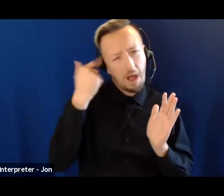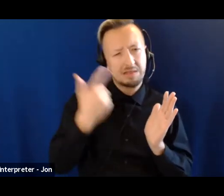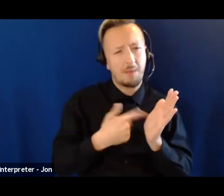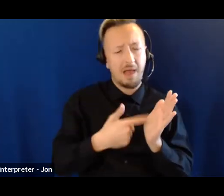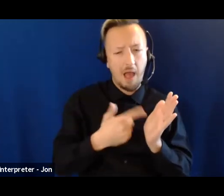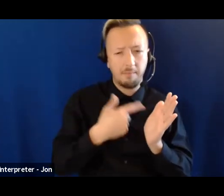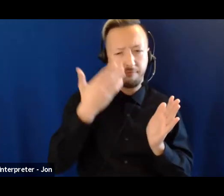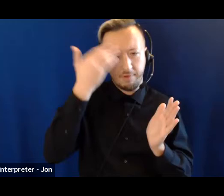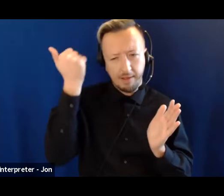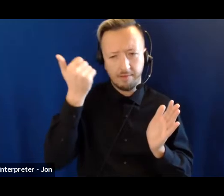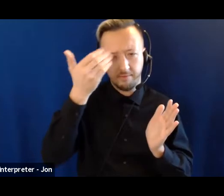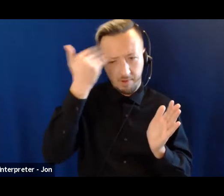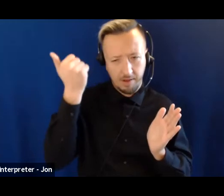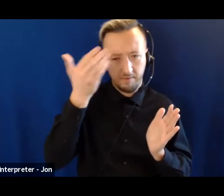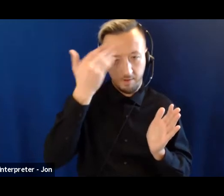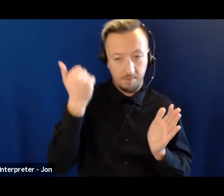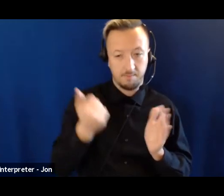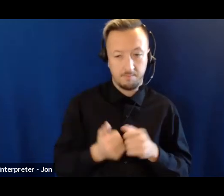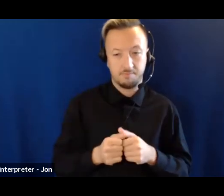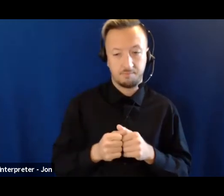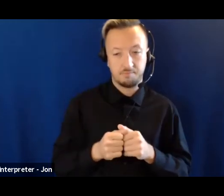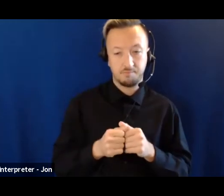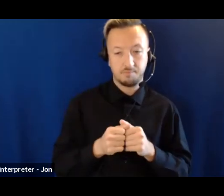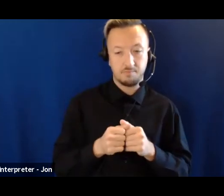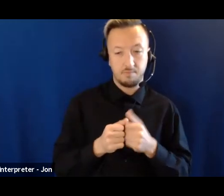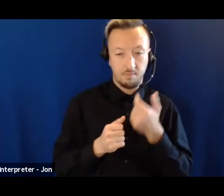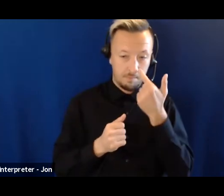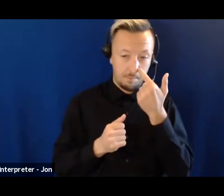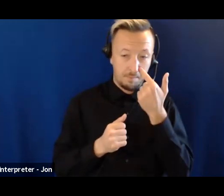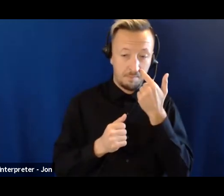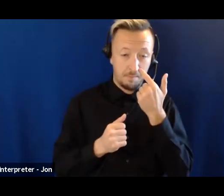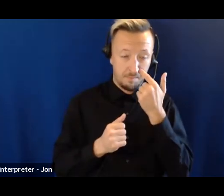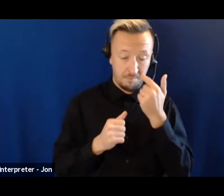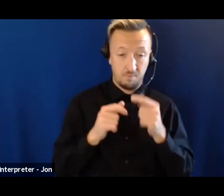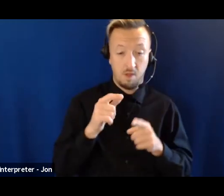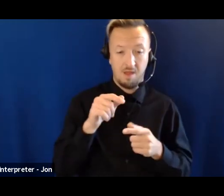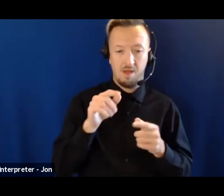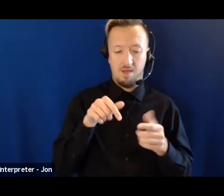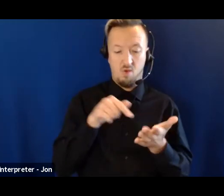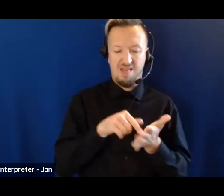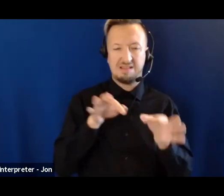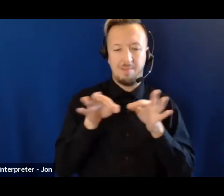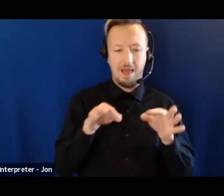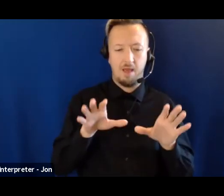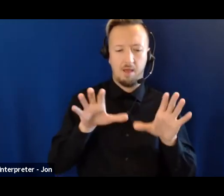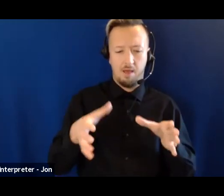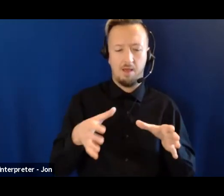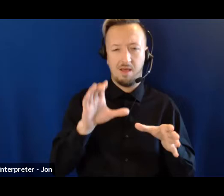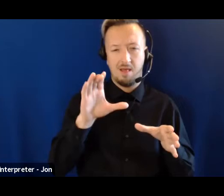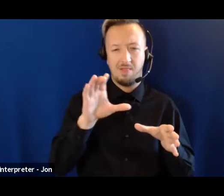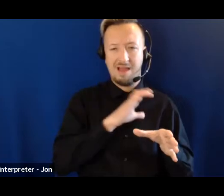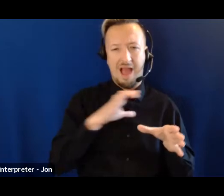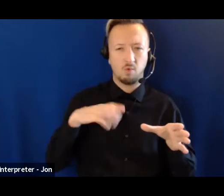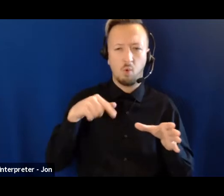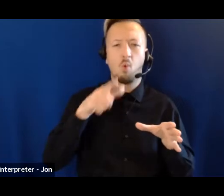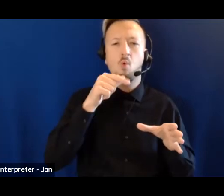those things. It talks about the composition and who has to be on your council. So if you're new, especially, this